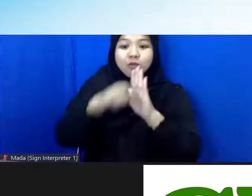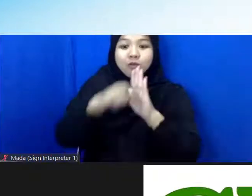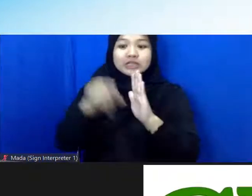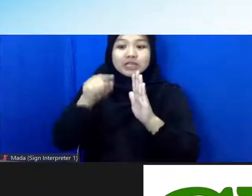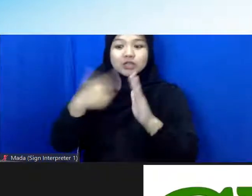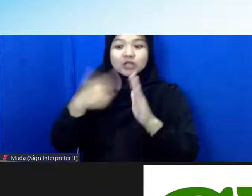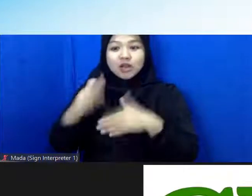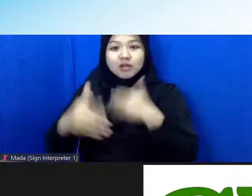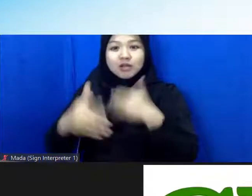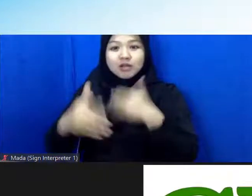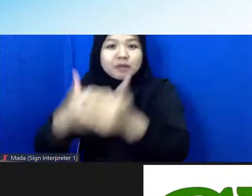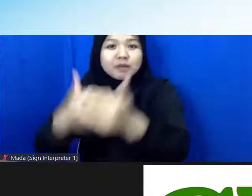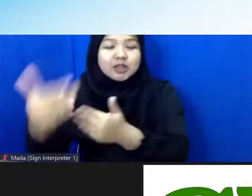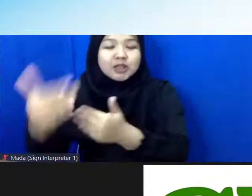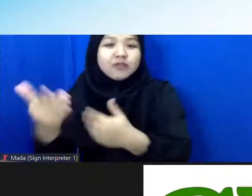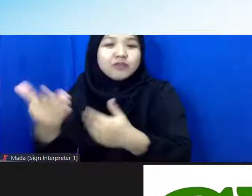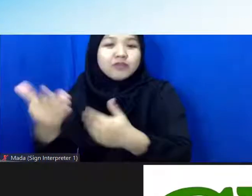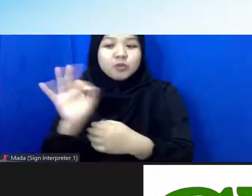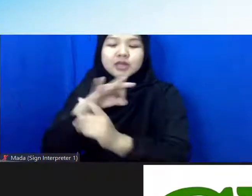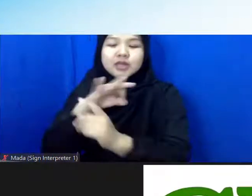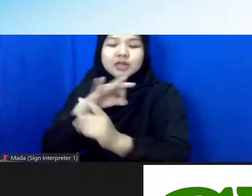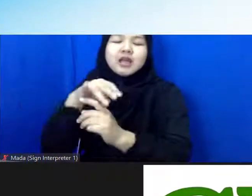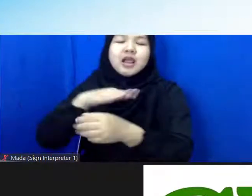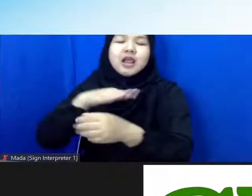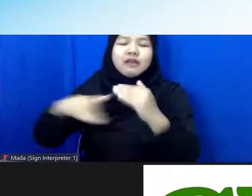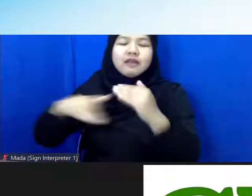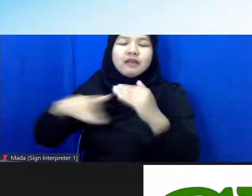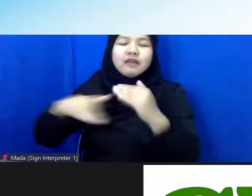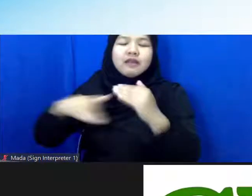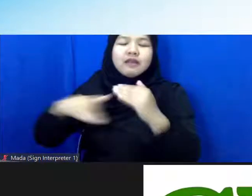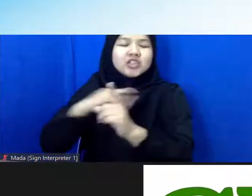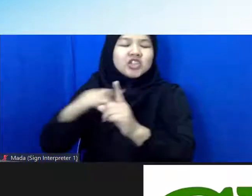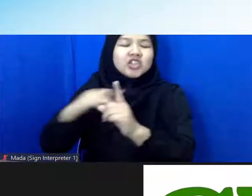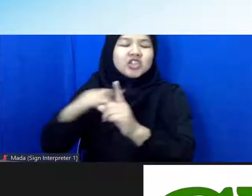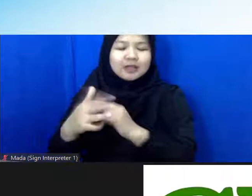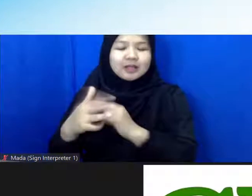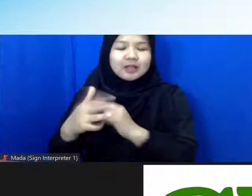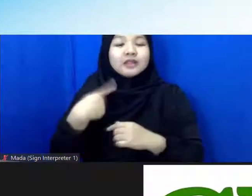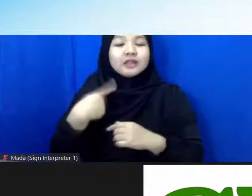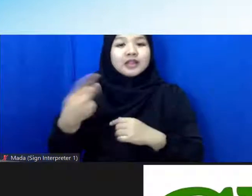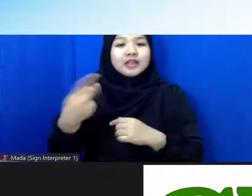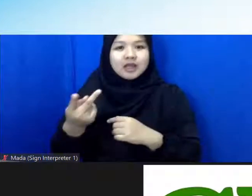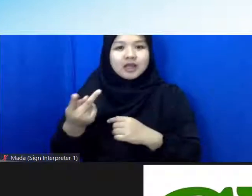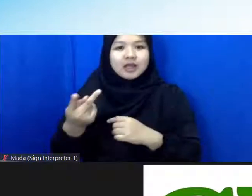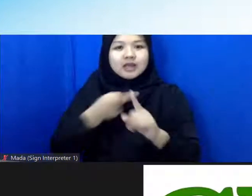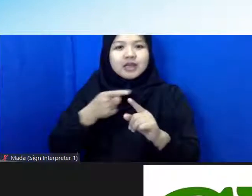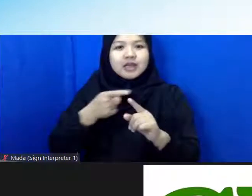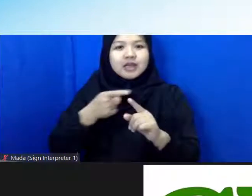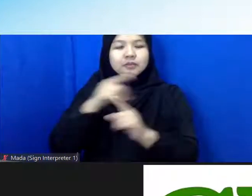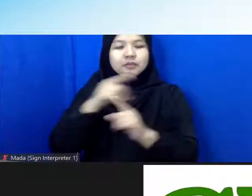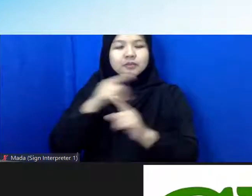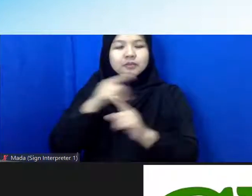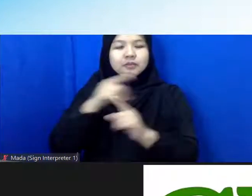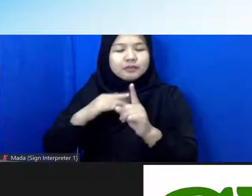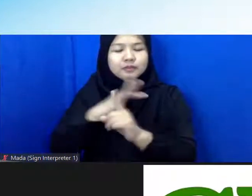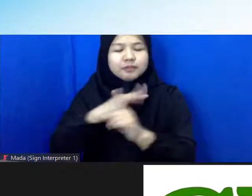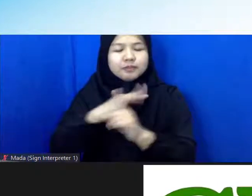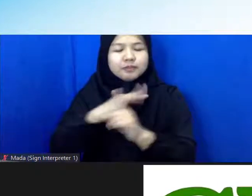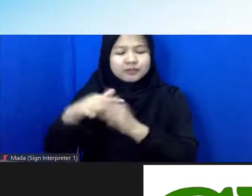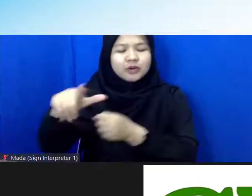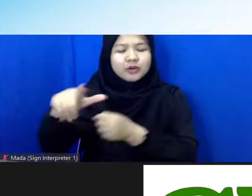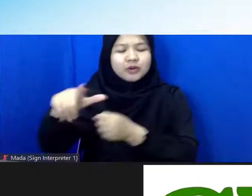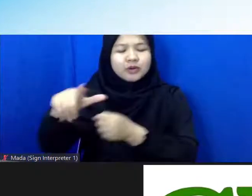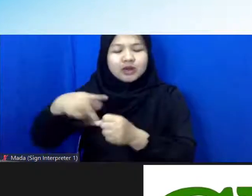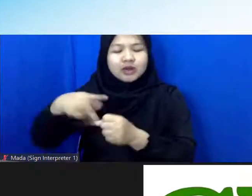and implemented in the community level. So us as a grassroots society, actually, this is our support to